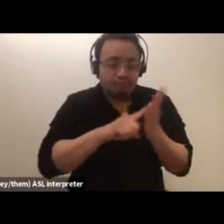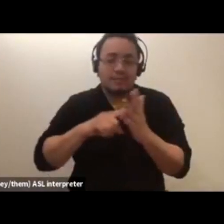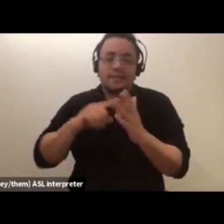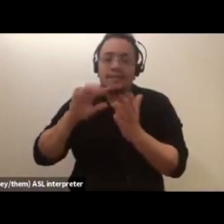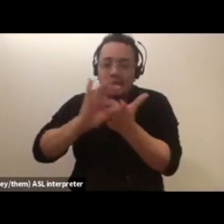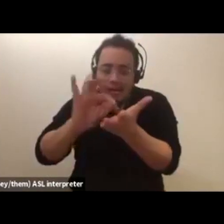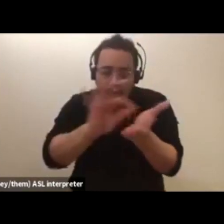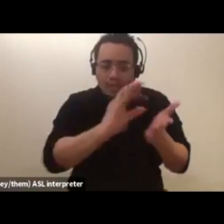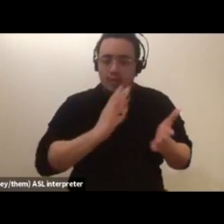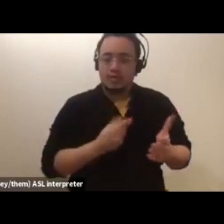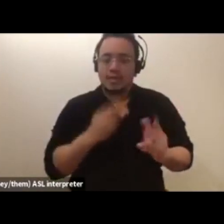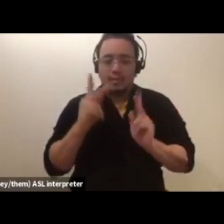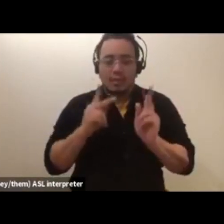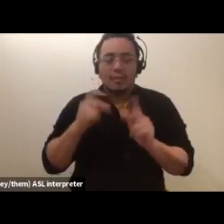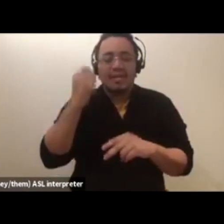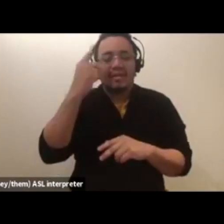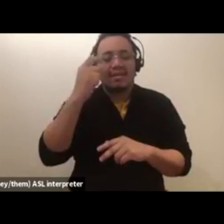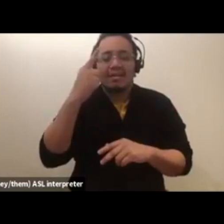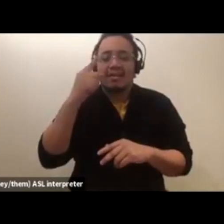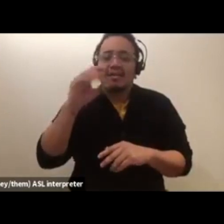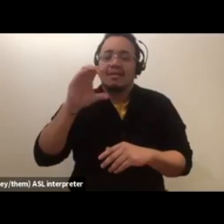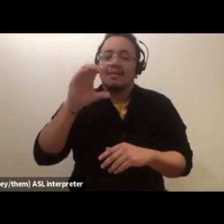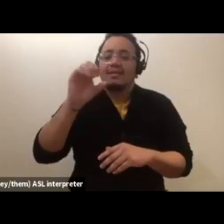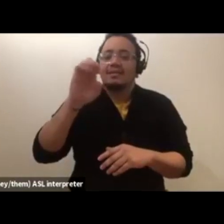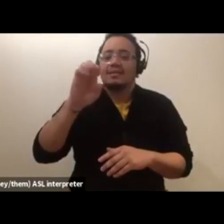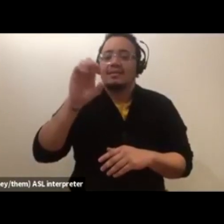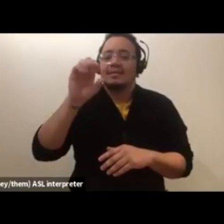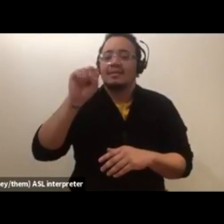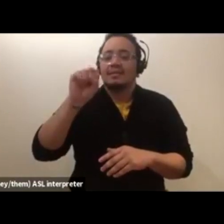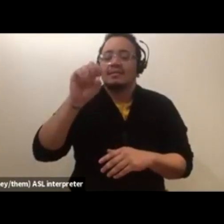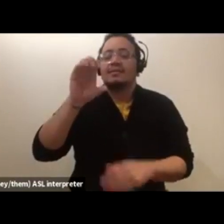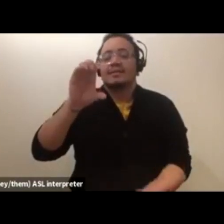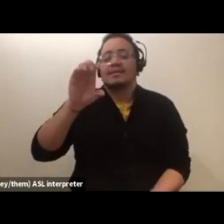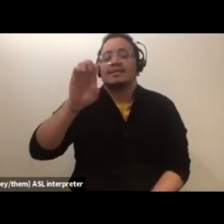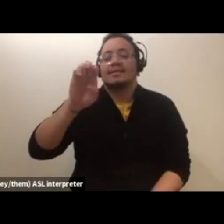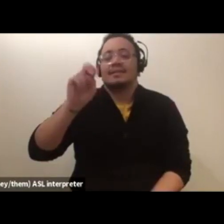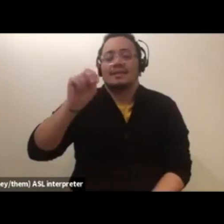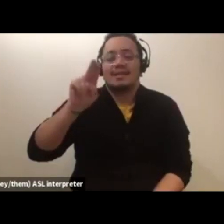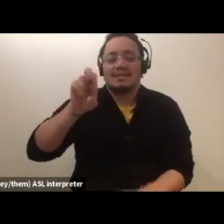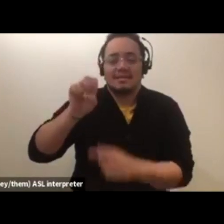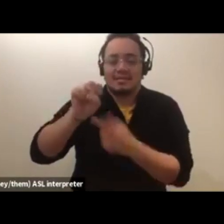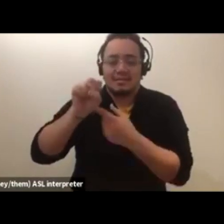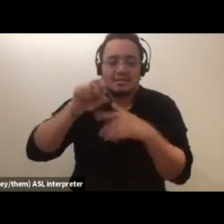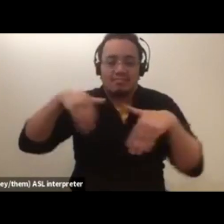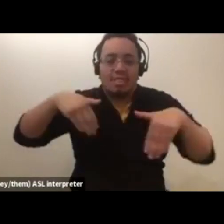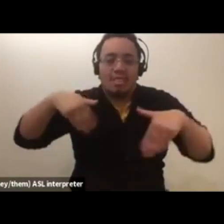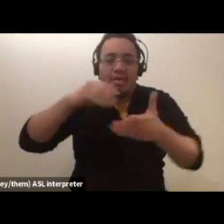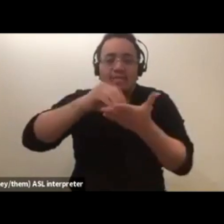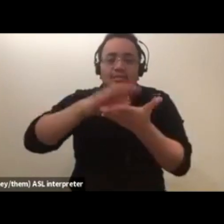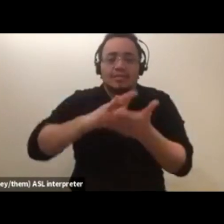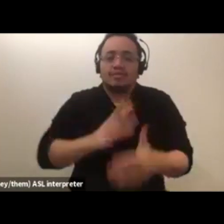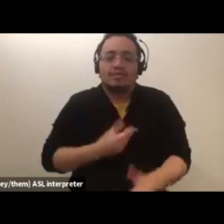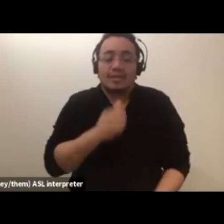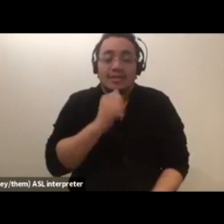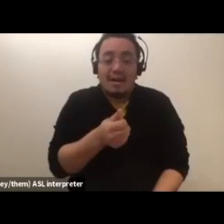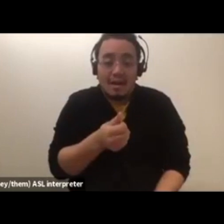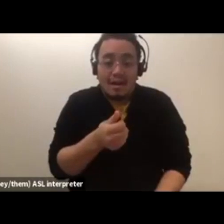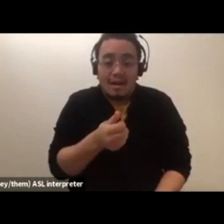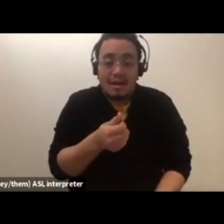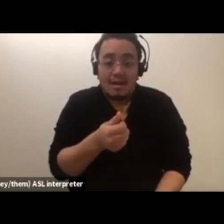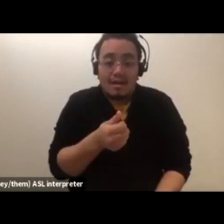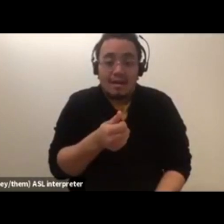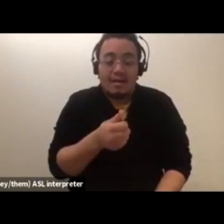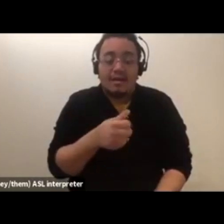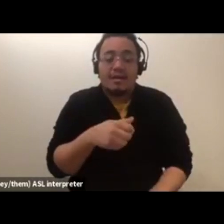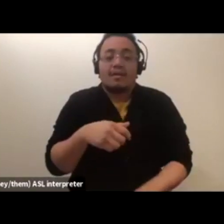create initiatives to count our communities through this next 10 years. So within the next 10 years, we have the data